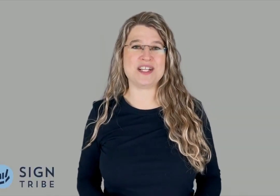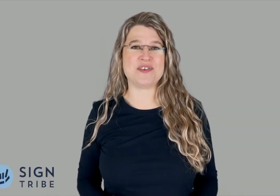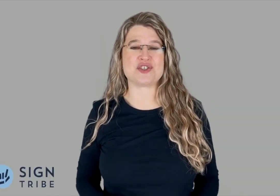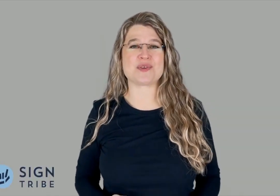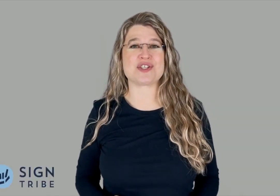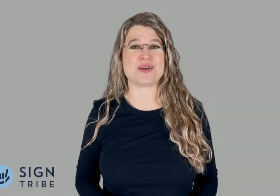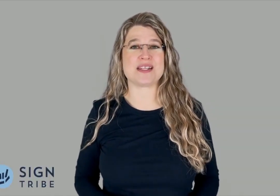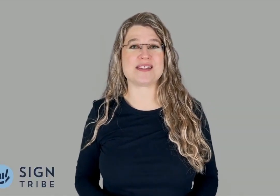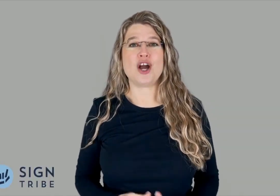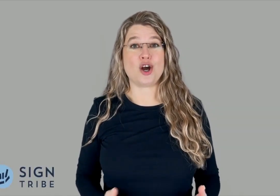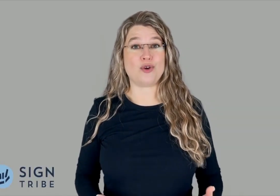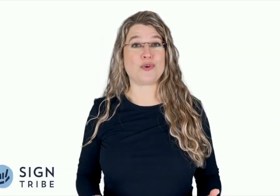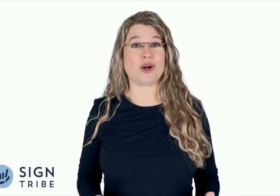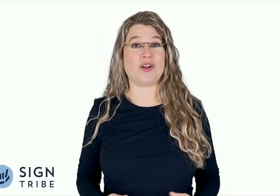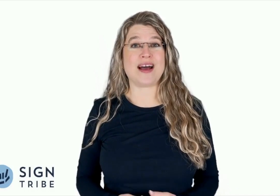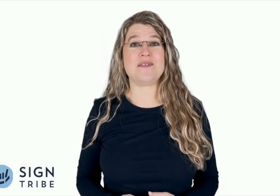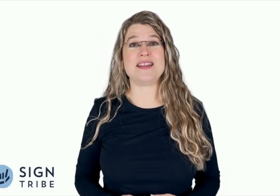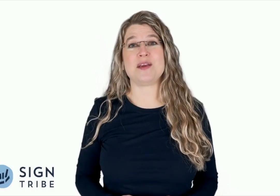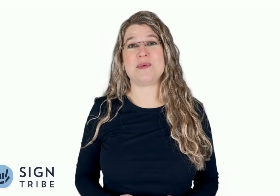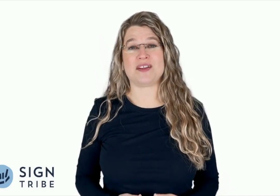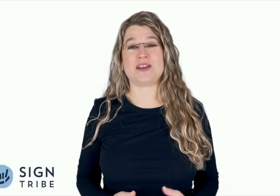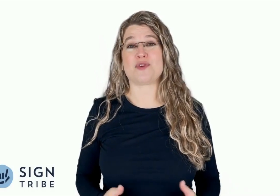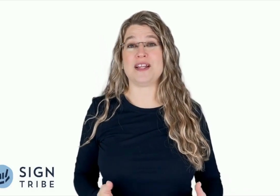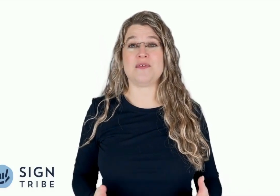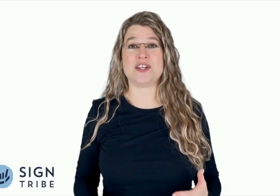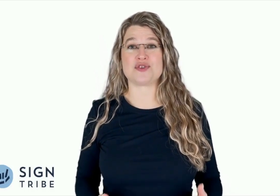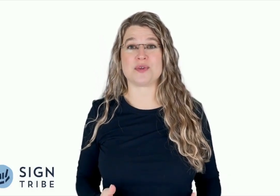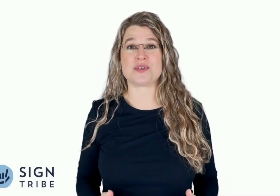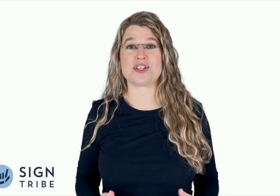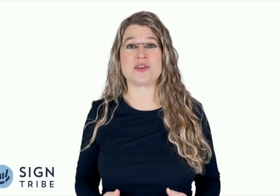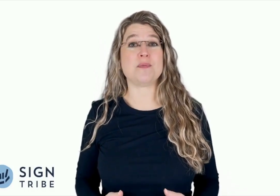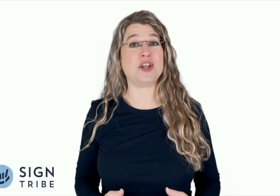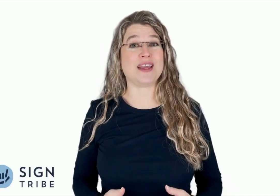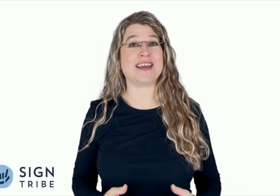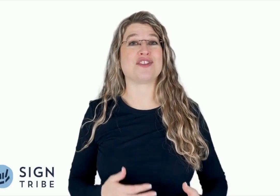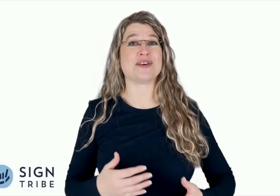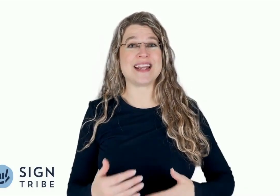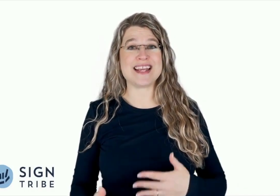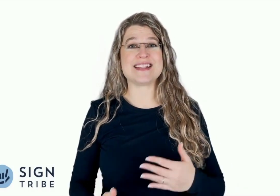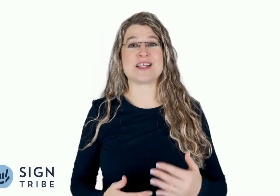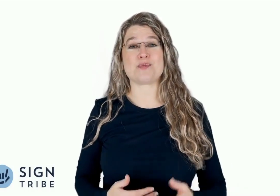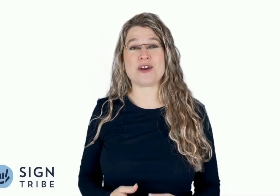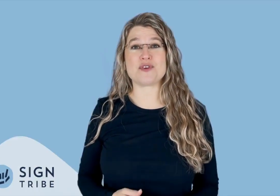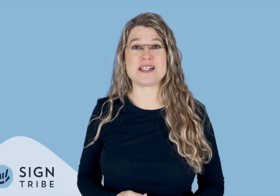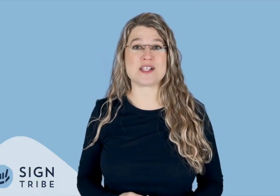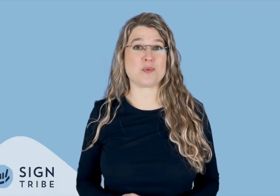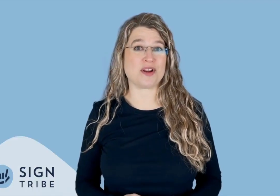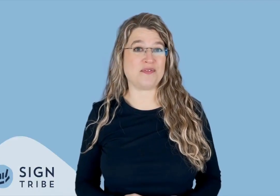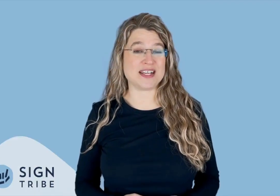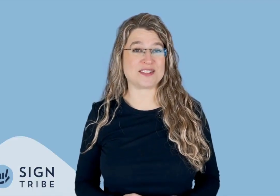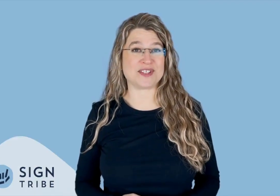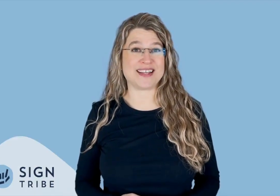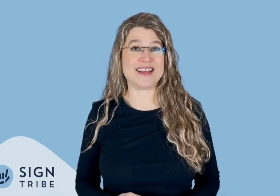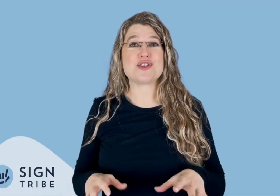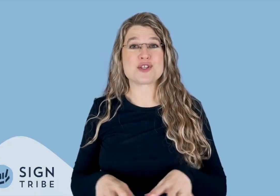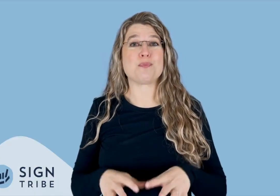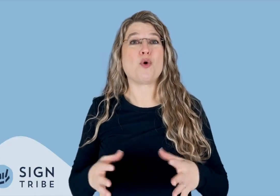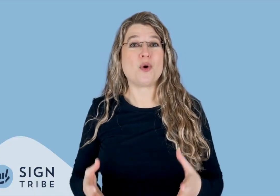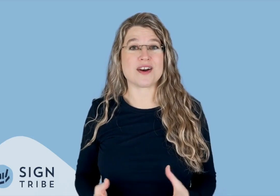individual students. Overall, having the ability for individuals to communicate their needs and preferences more effectively supports